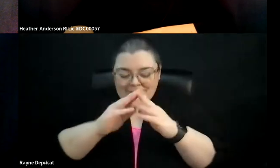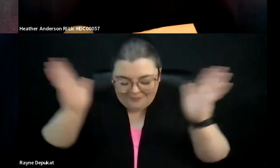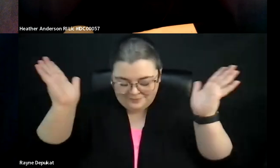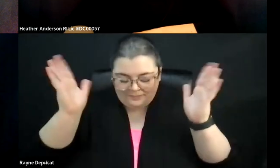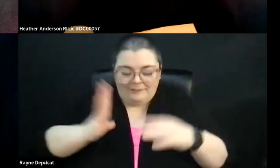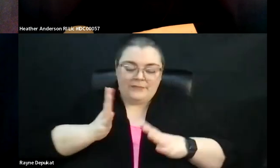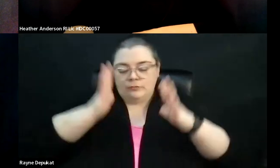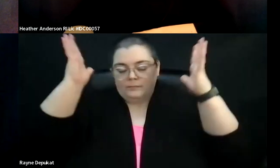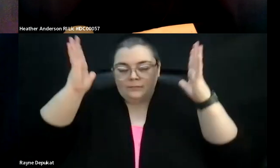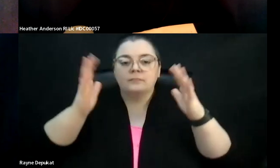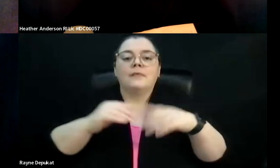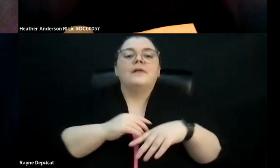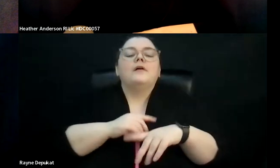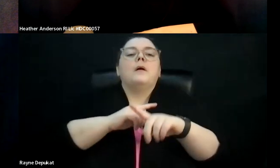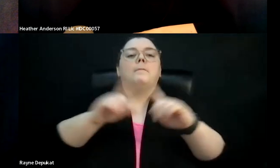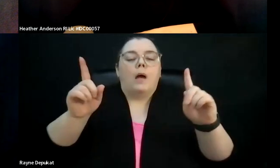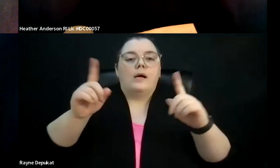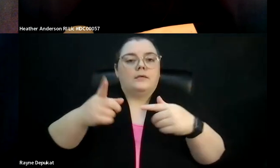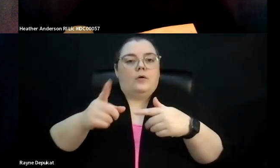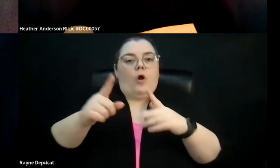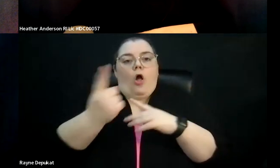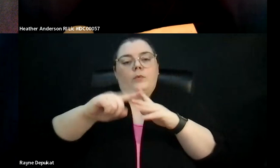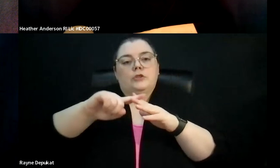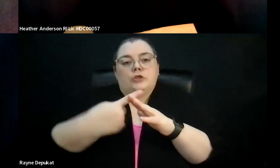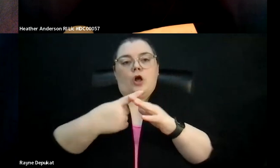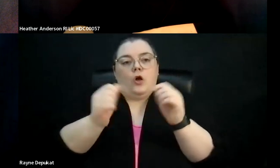So we're starting our meeting. The meeting is opened, but